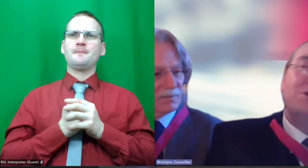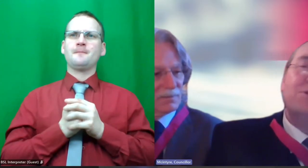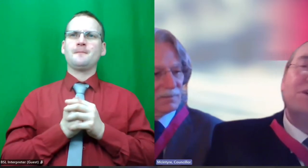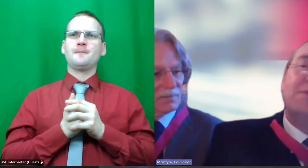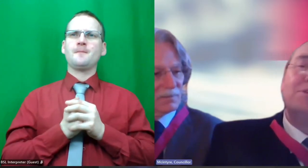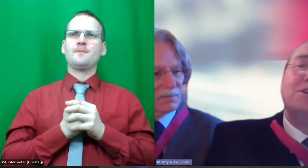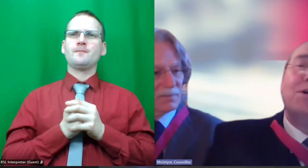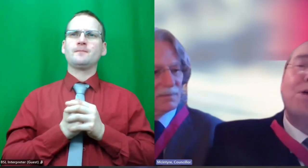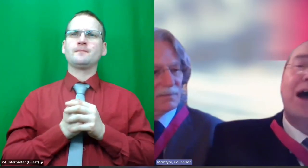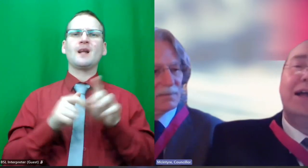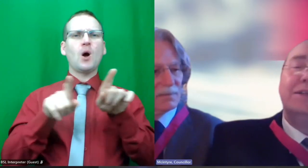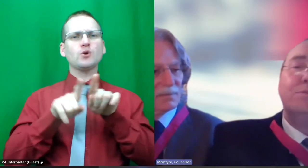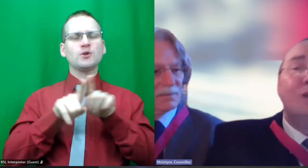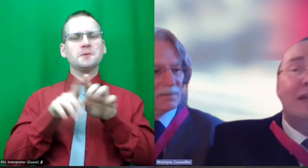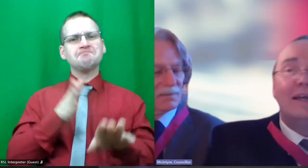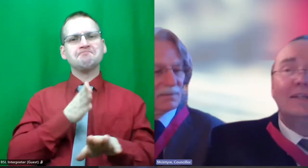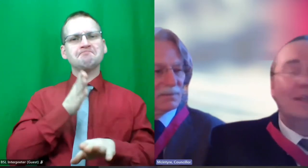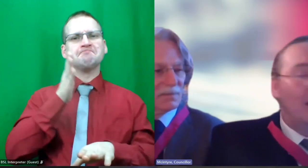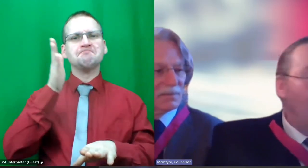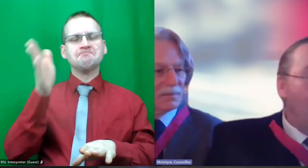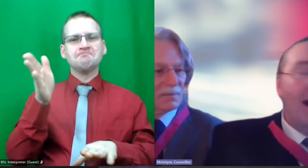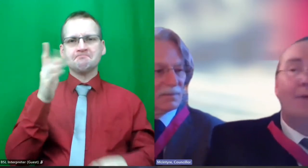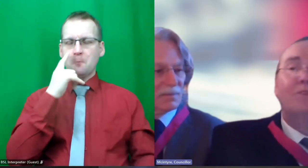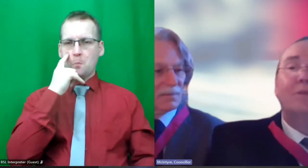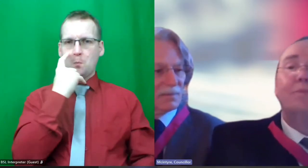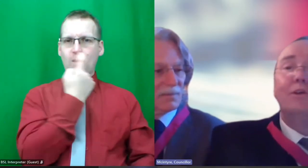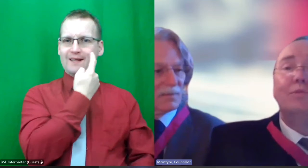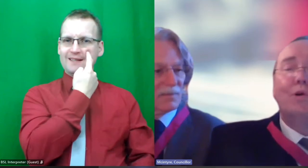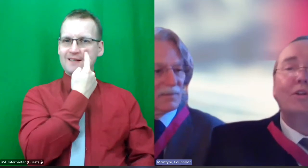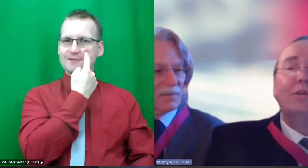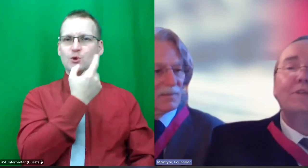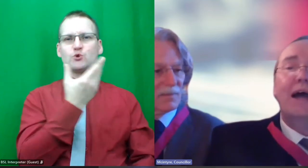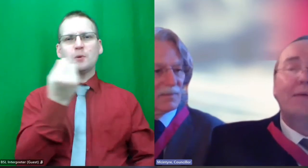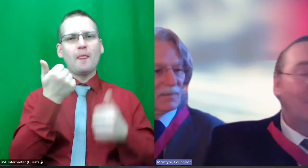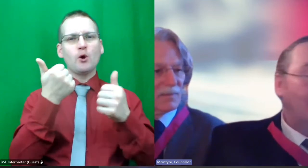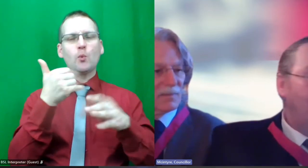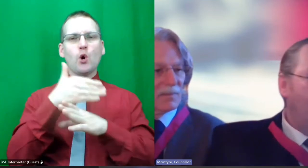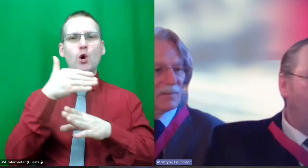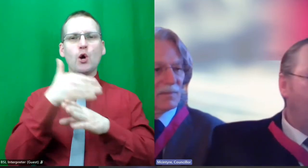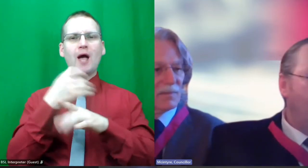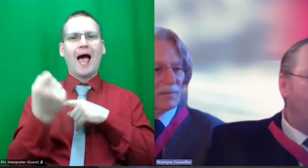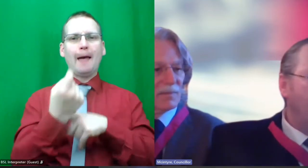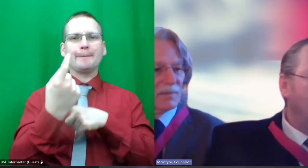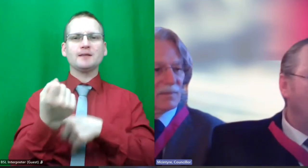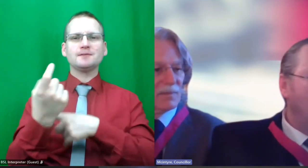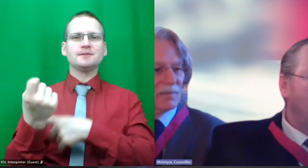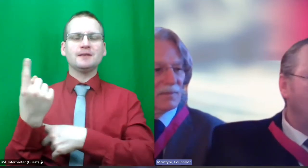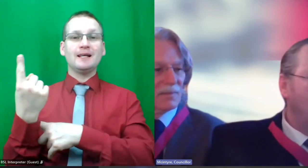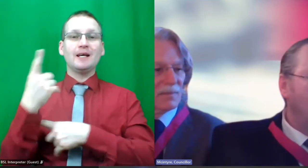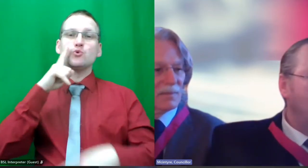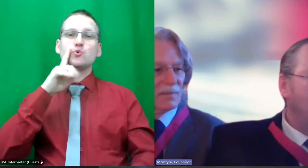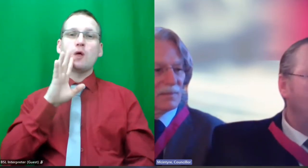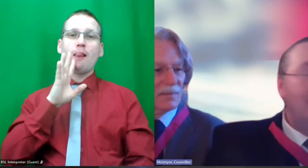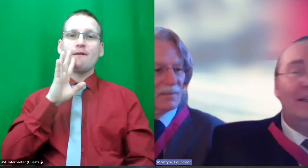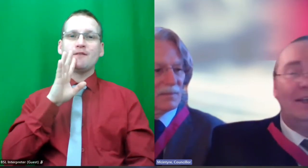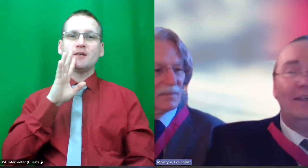I was also able to go and witness some of the good work that was happening in Salford. It was